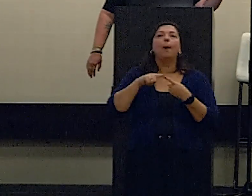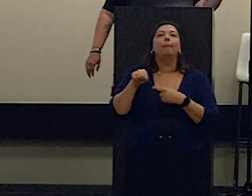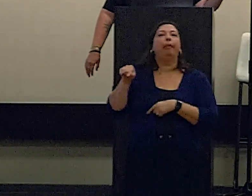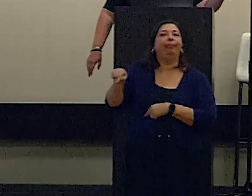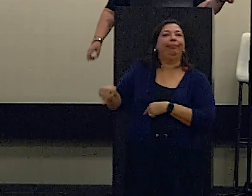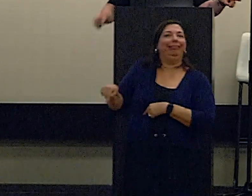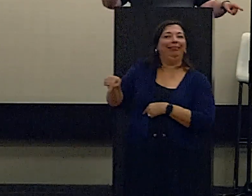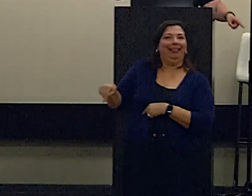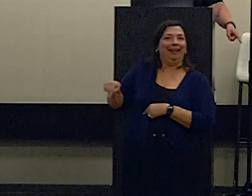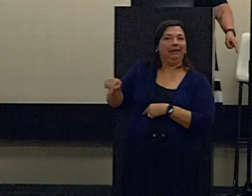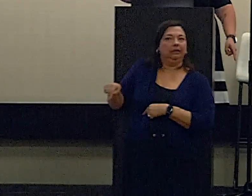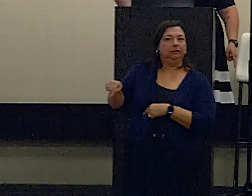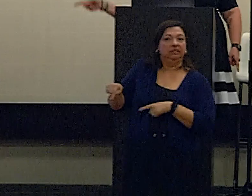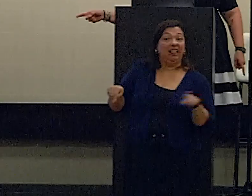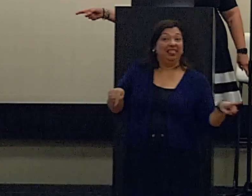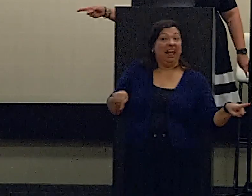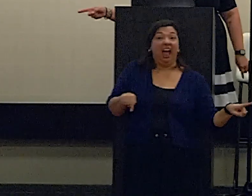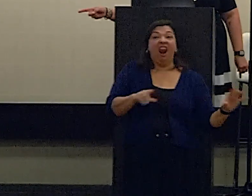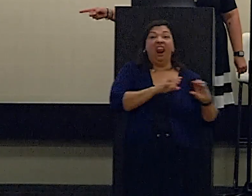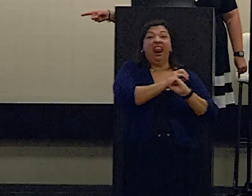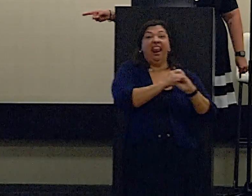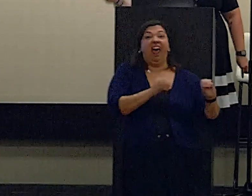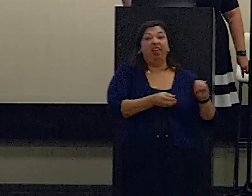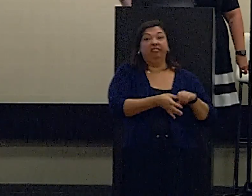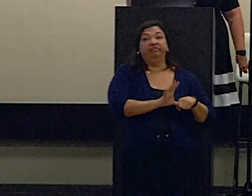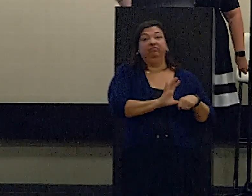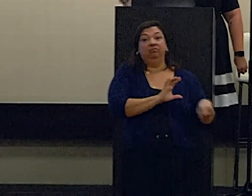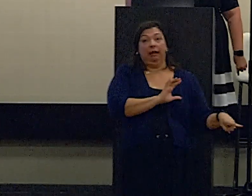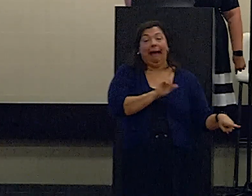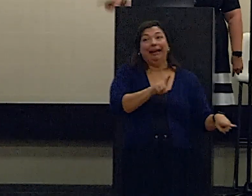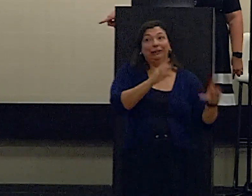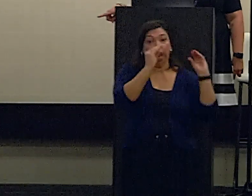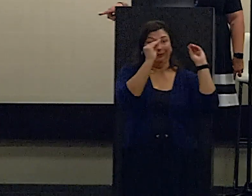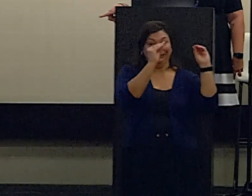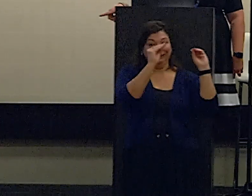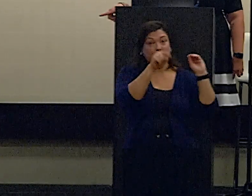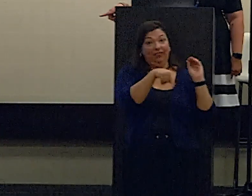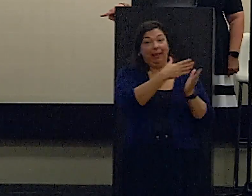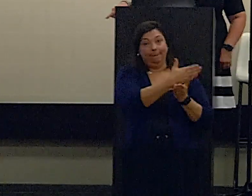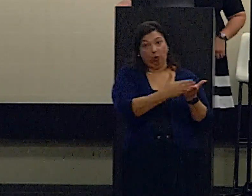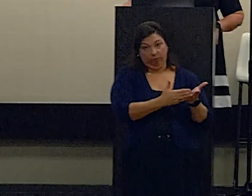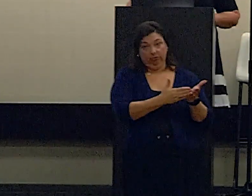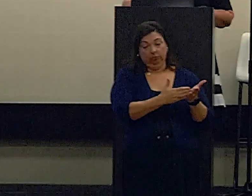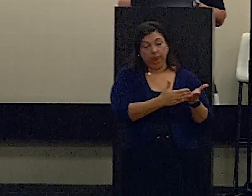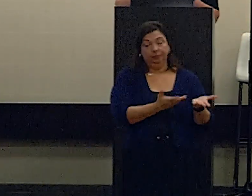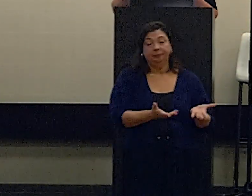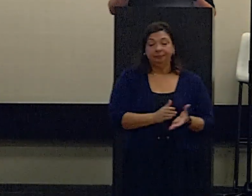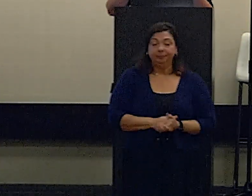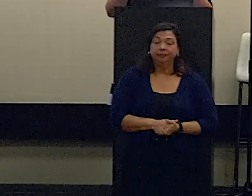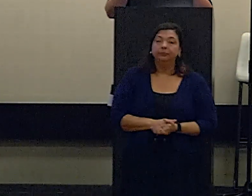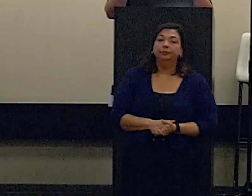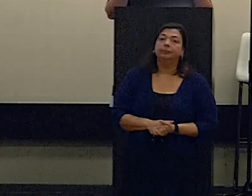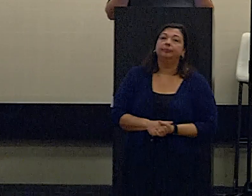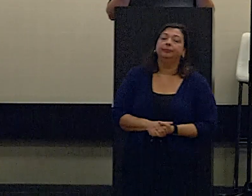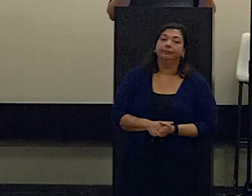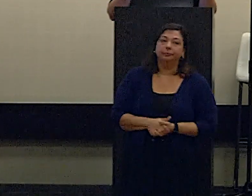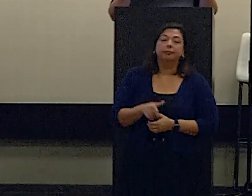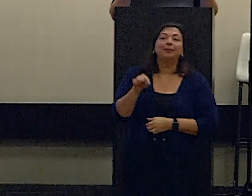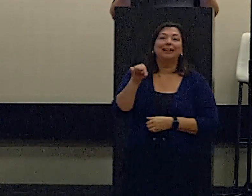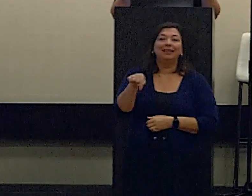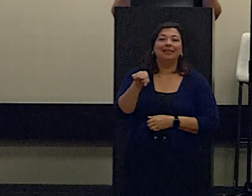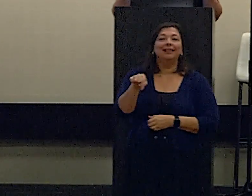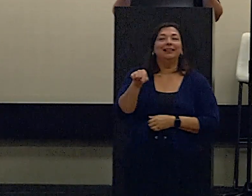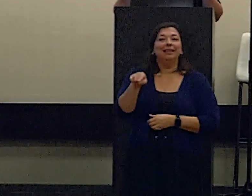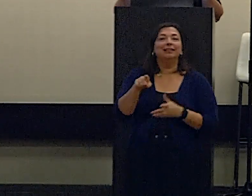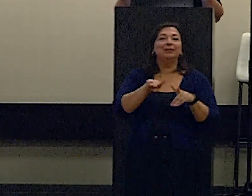this. I know jack about this. I need you to teach me this part. This is where those